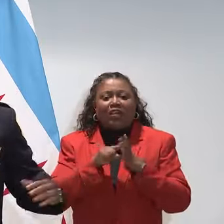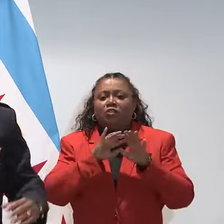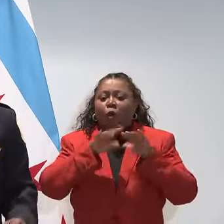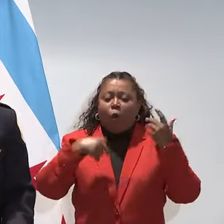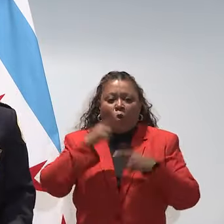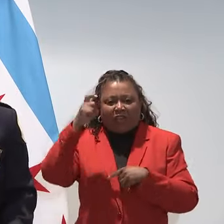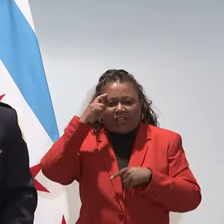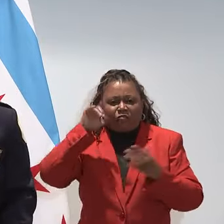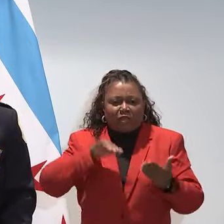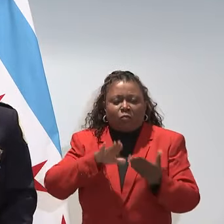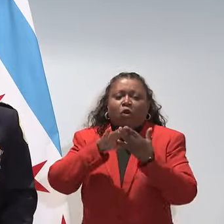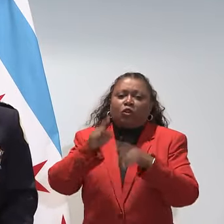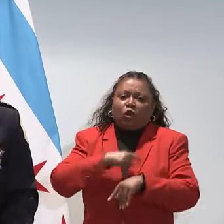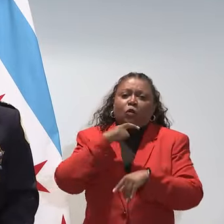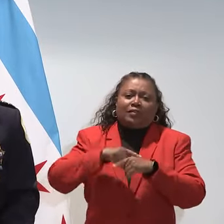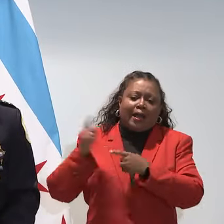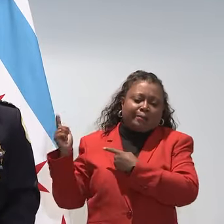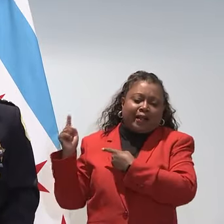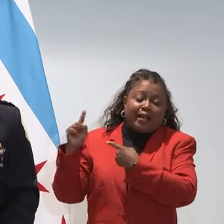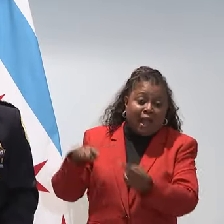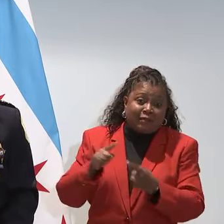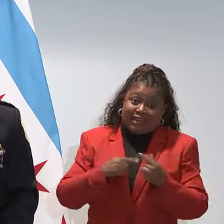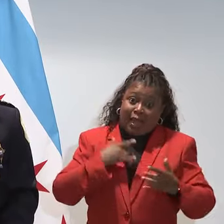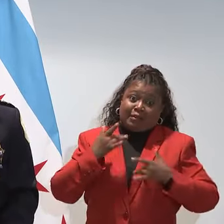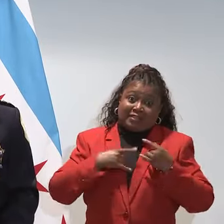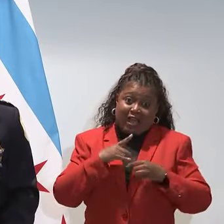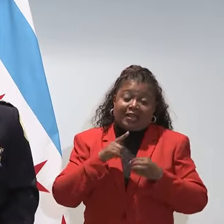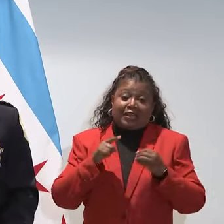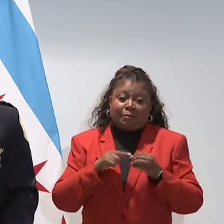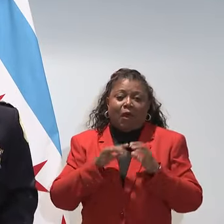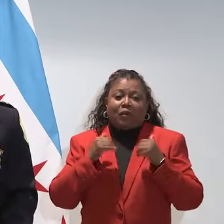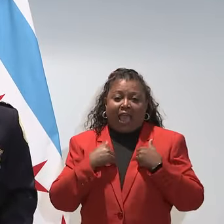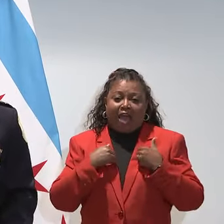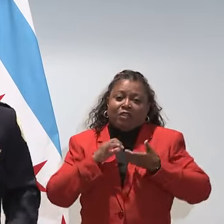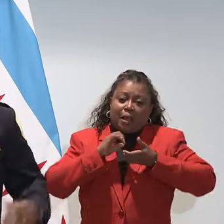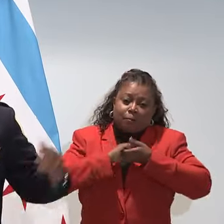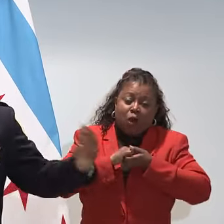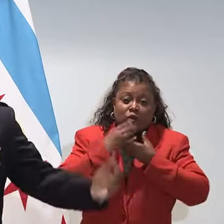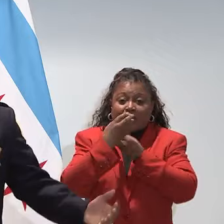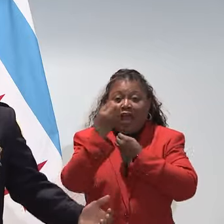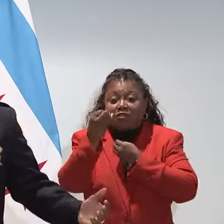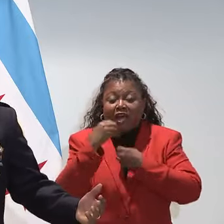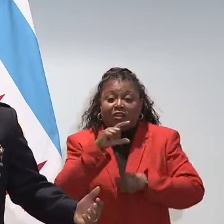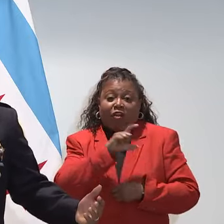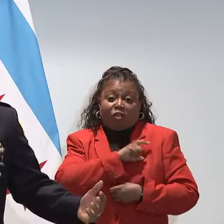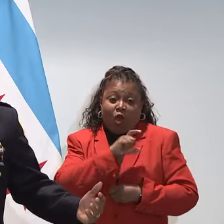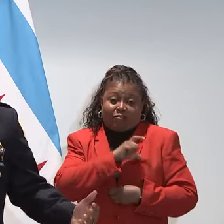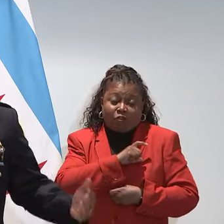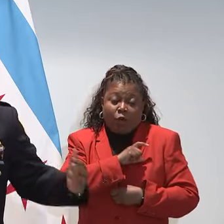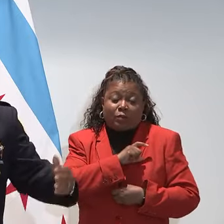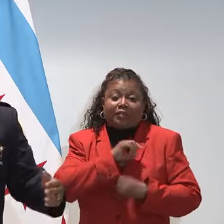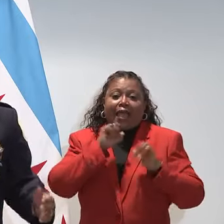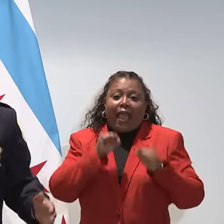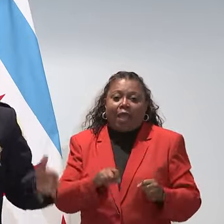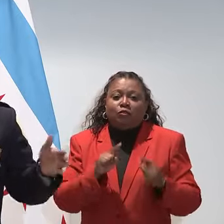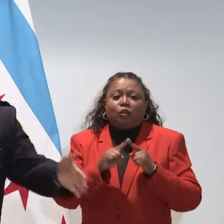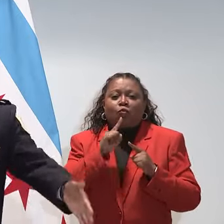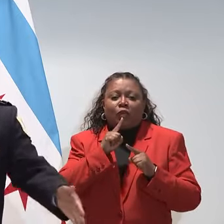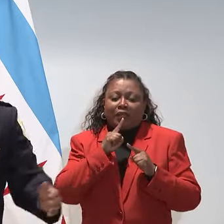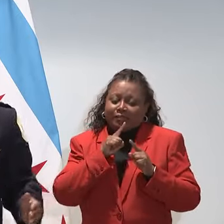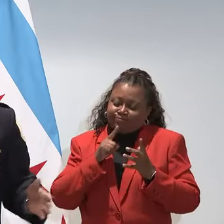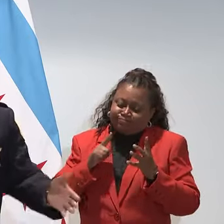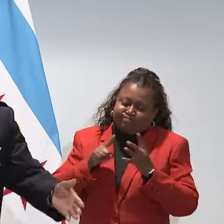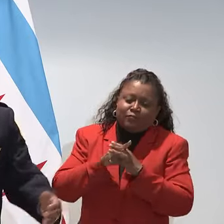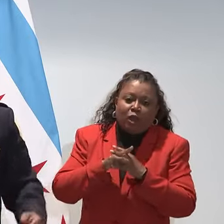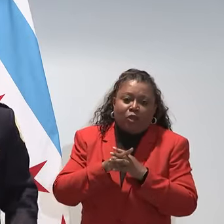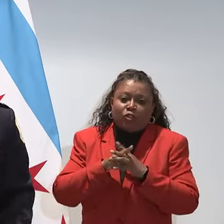whole of government approach is a long time coming. I'm excited about having partners outside of law enforcement able to really